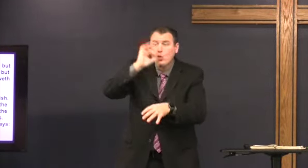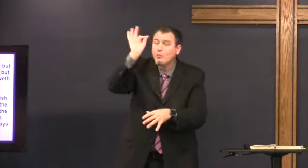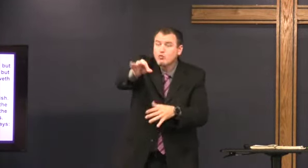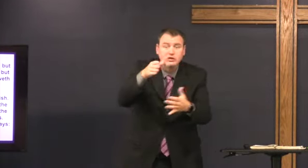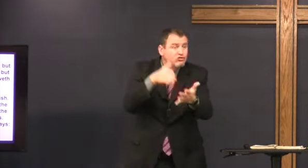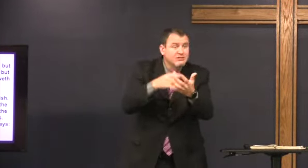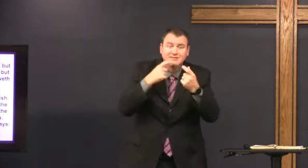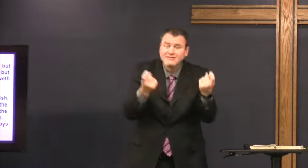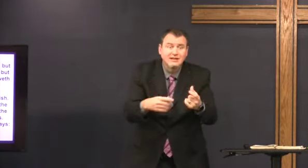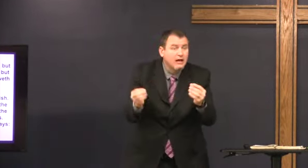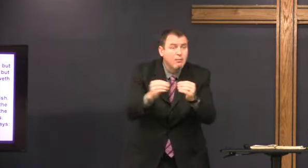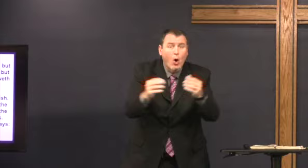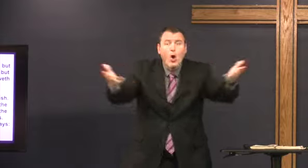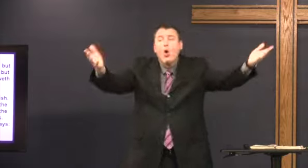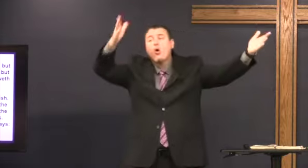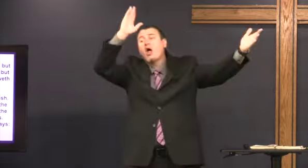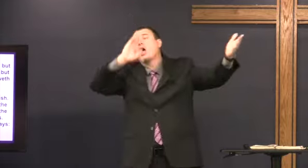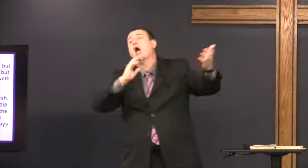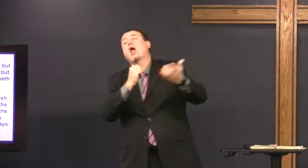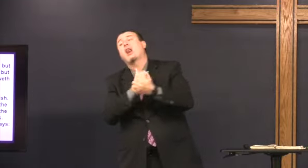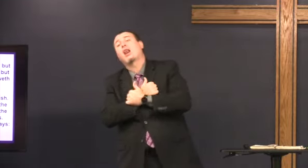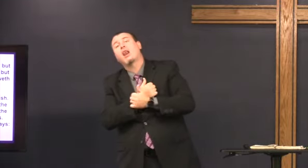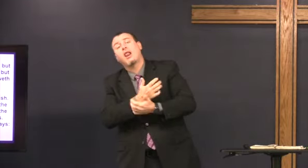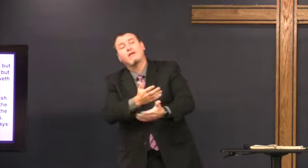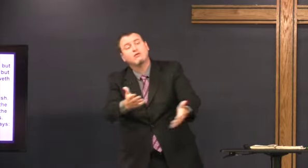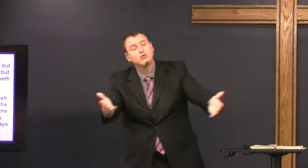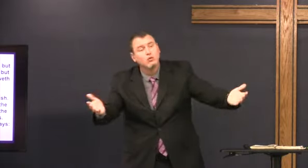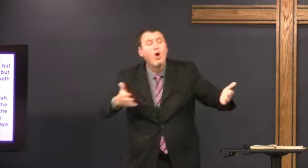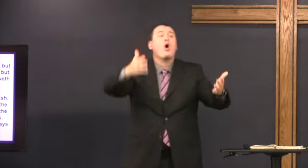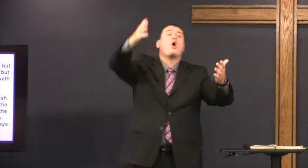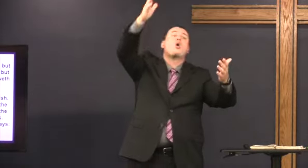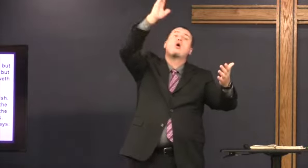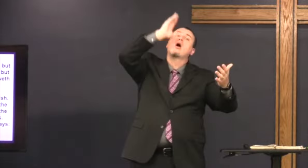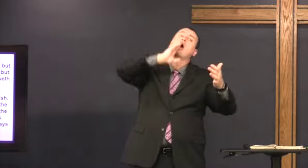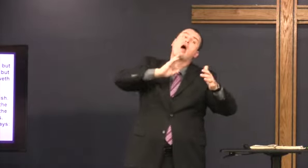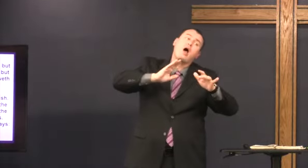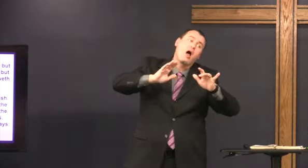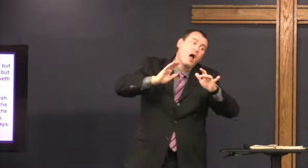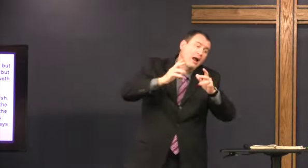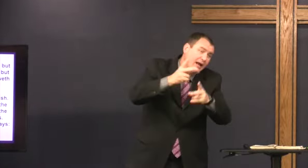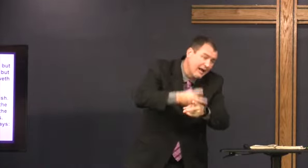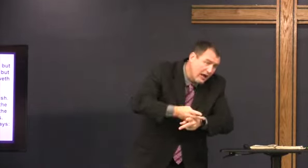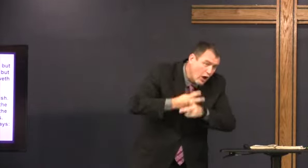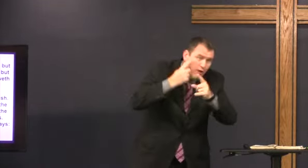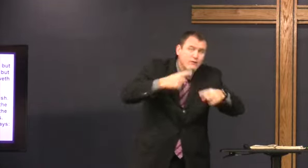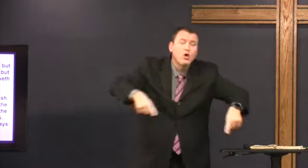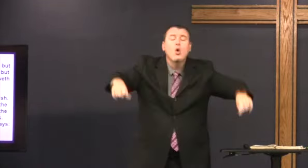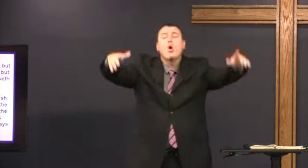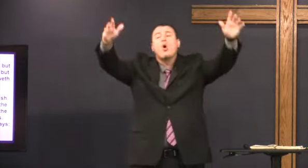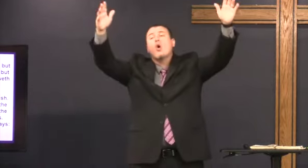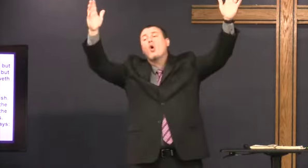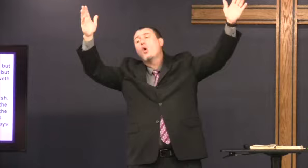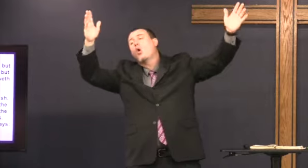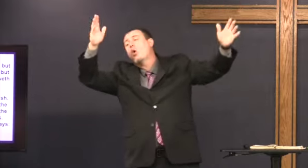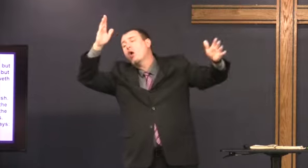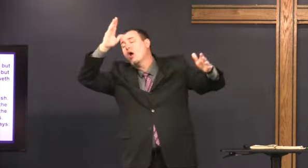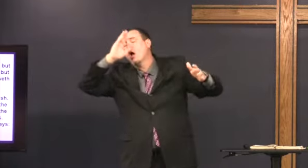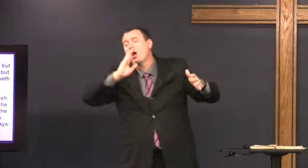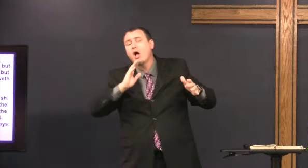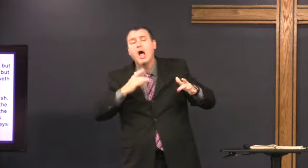It's now become a gray area, and church and many churches won't help. They won't preach against sin. God loves you. God will